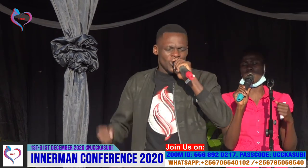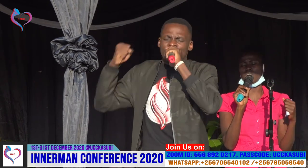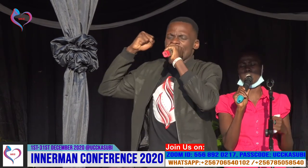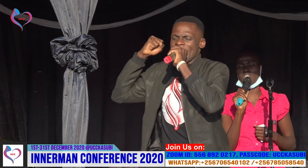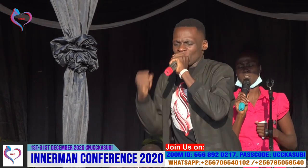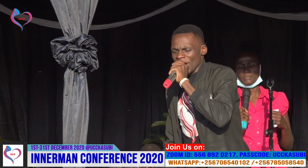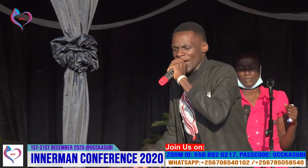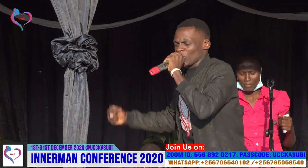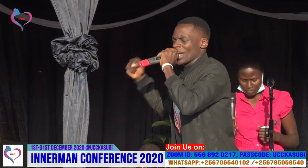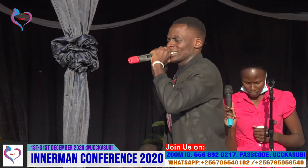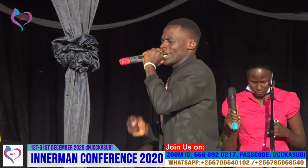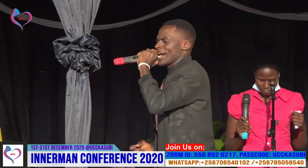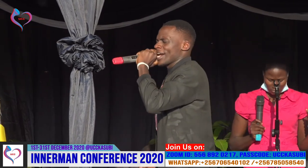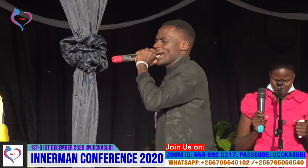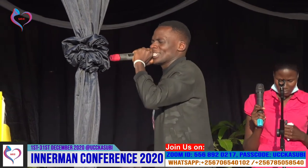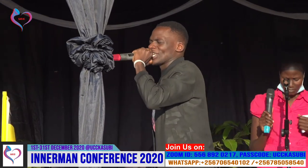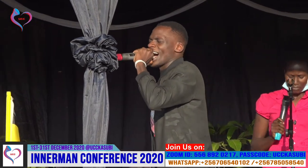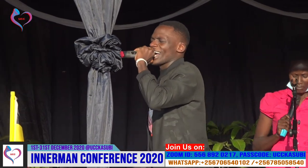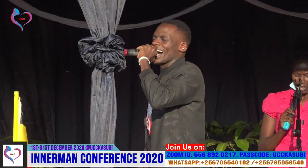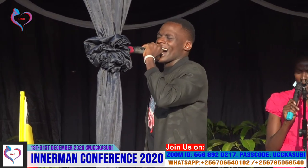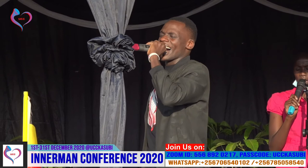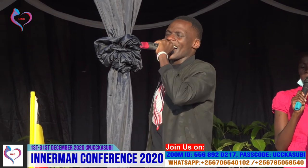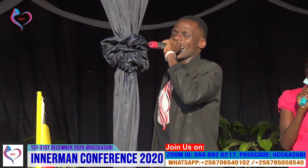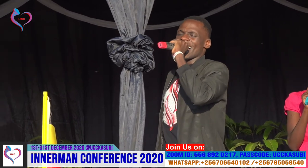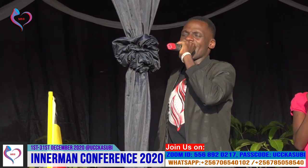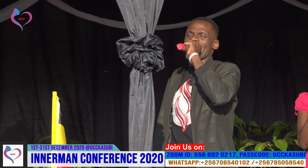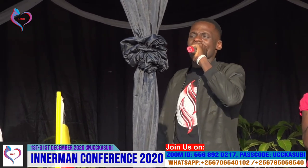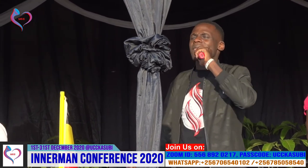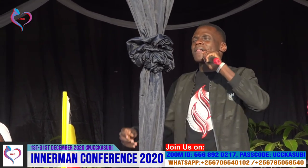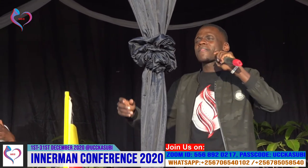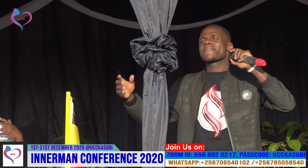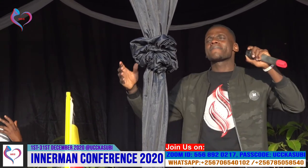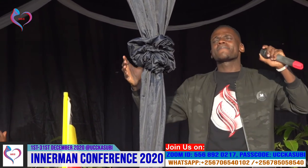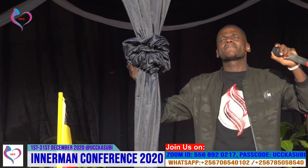Yesu yekwe kwende taga